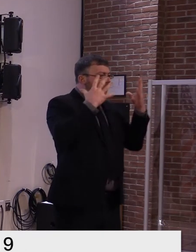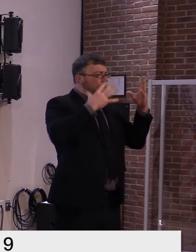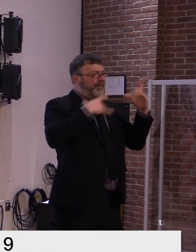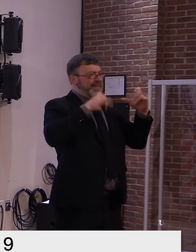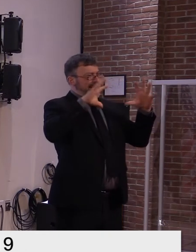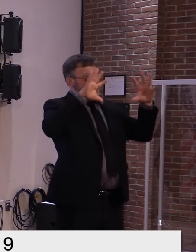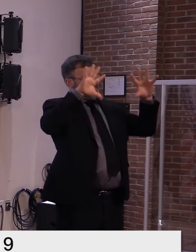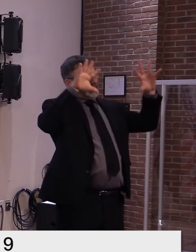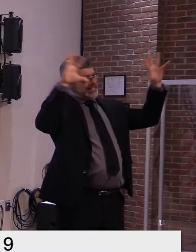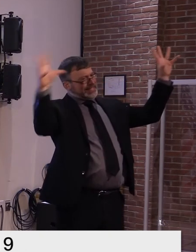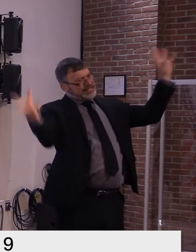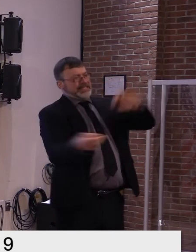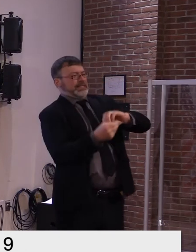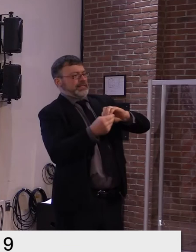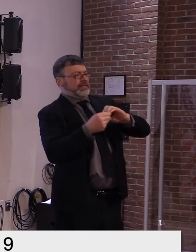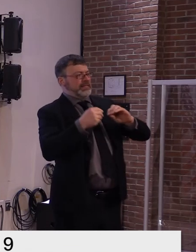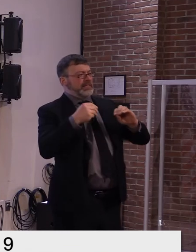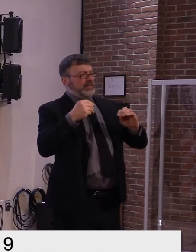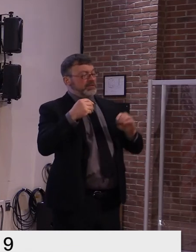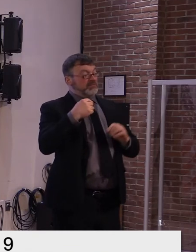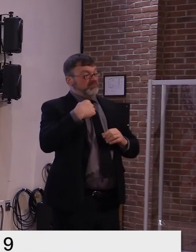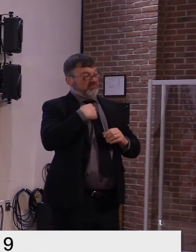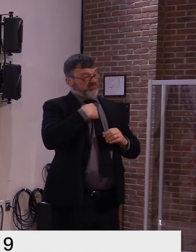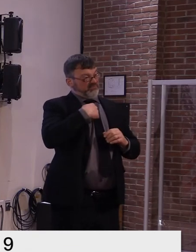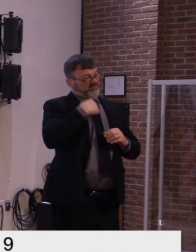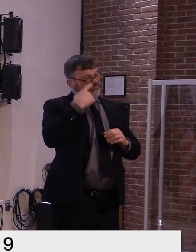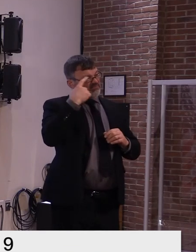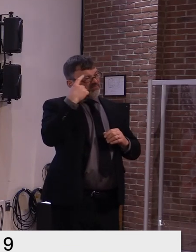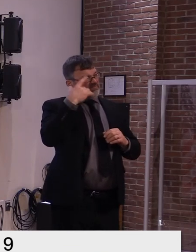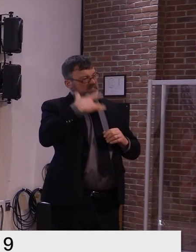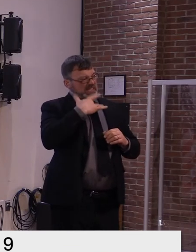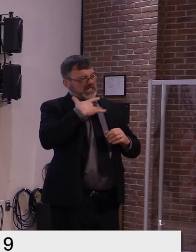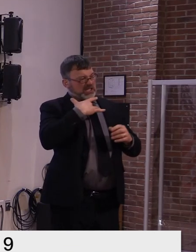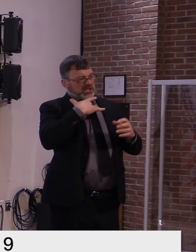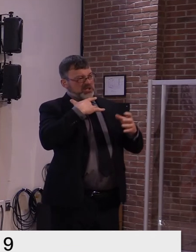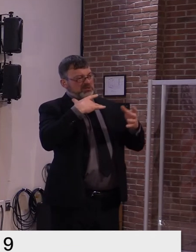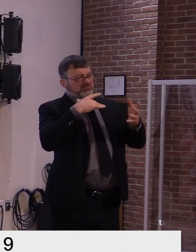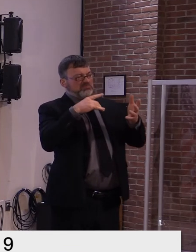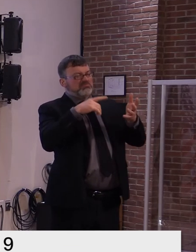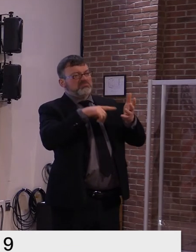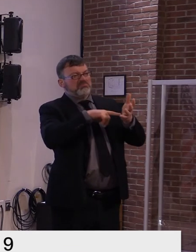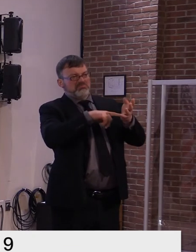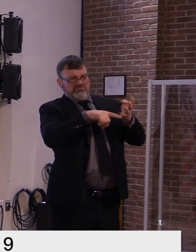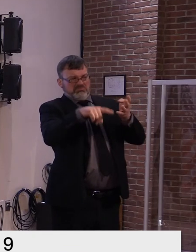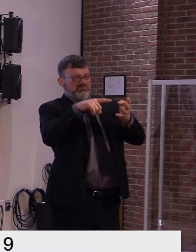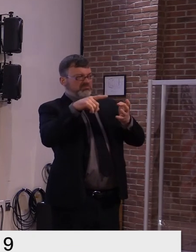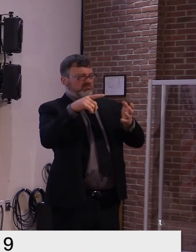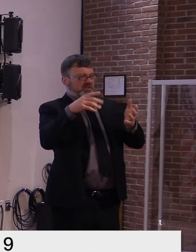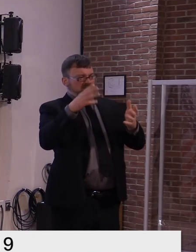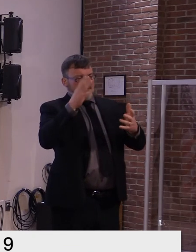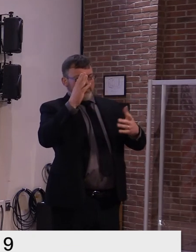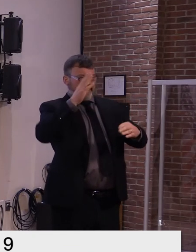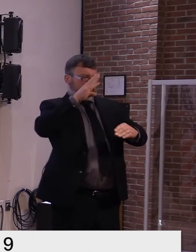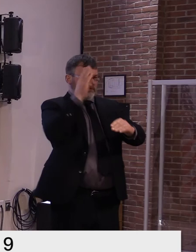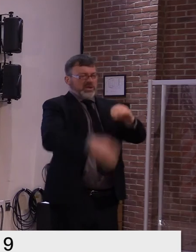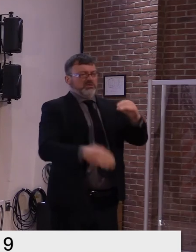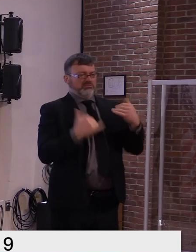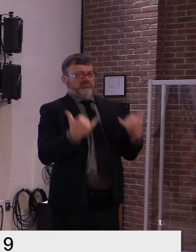think that putting a pin on the end of January probably is a good way of looking at it.